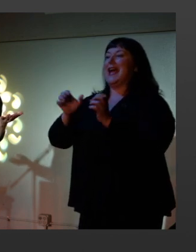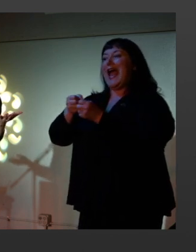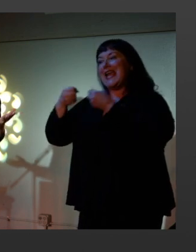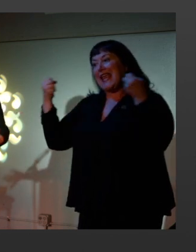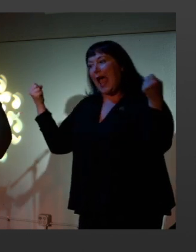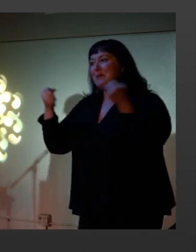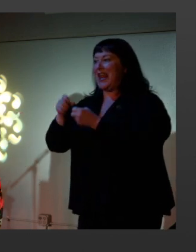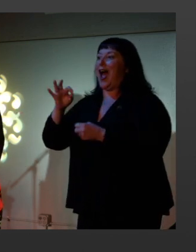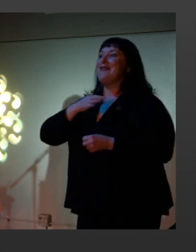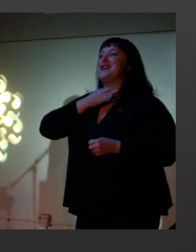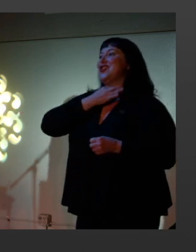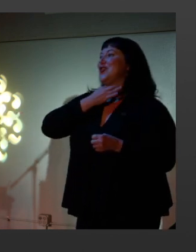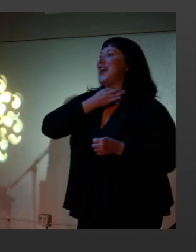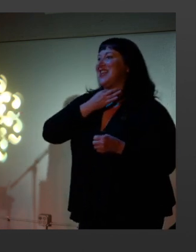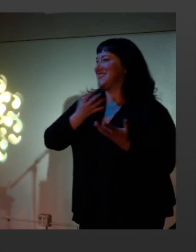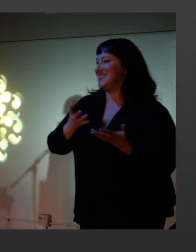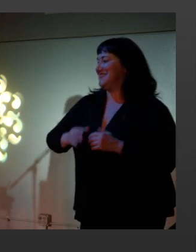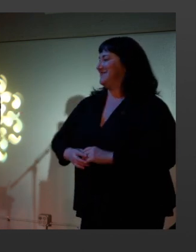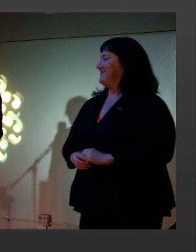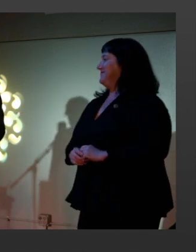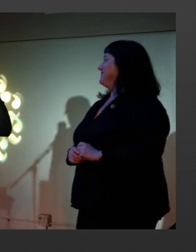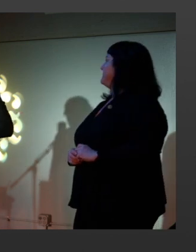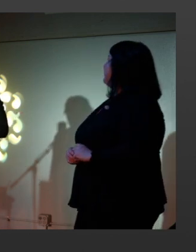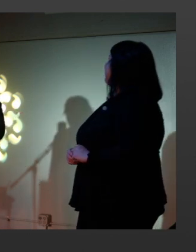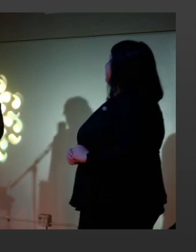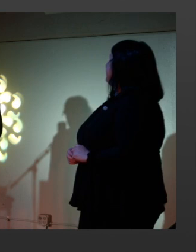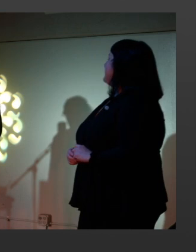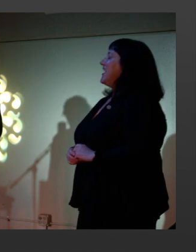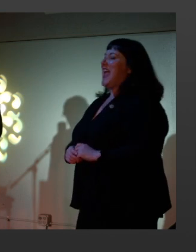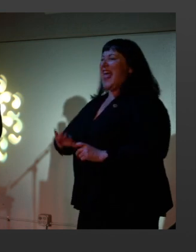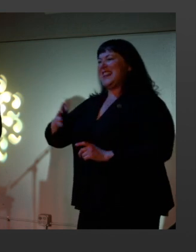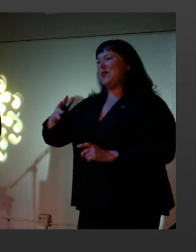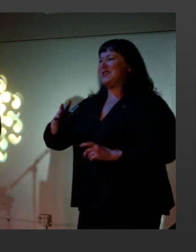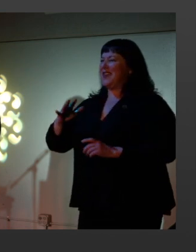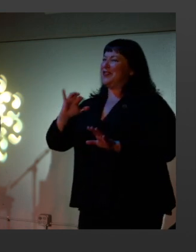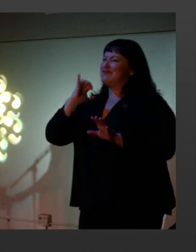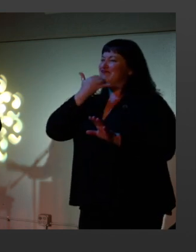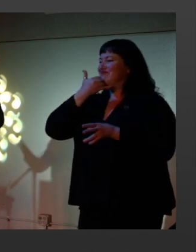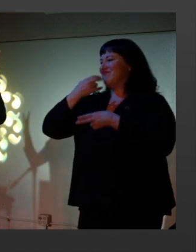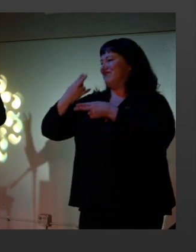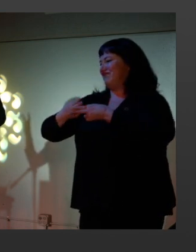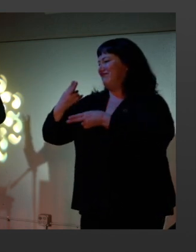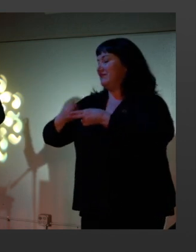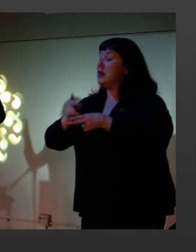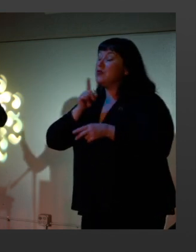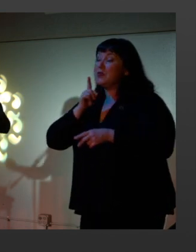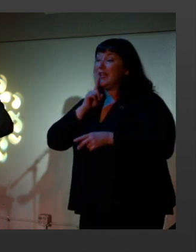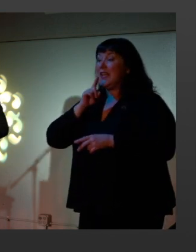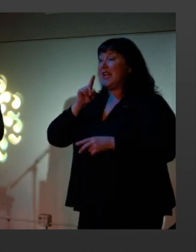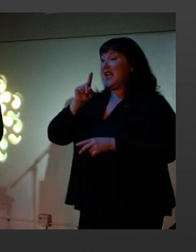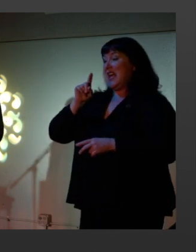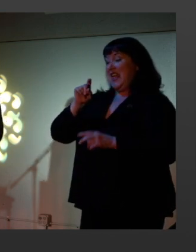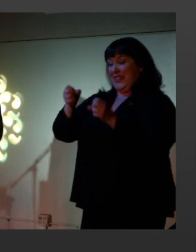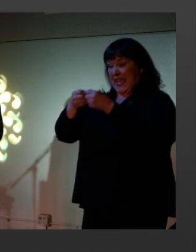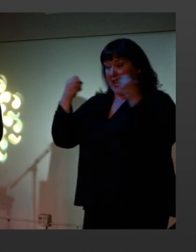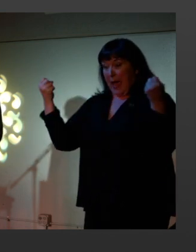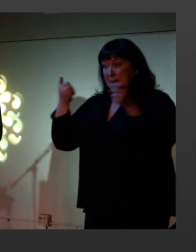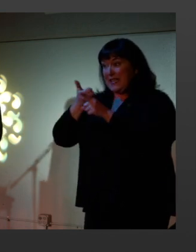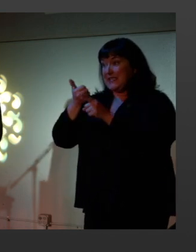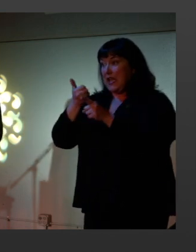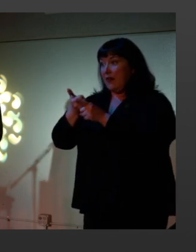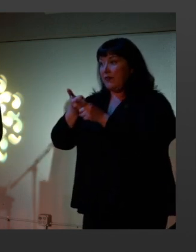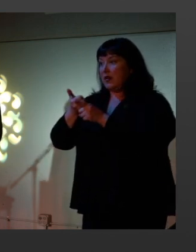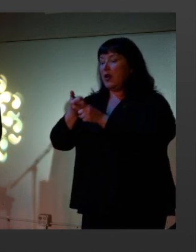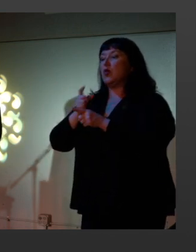of curiosities. And this was a bit of a misnomer in Rudolf's case, because that cabinet was an entire